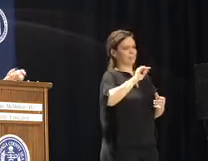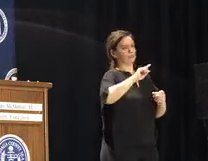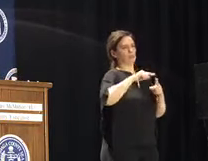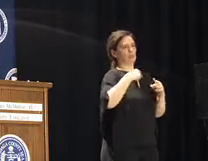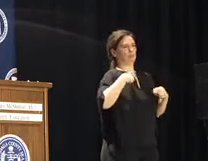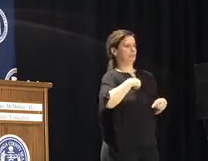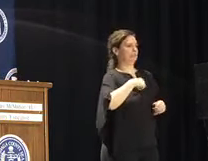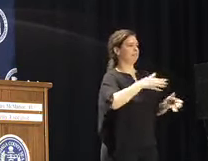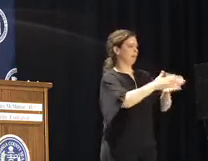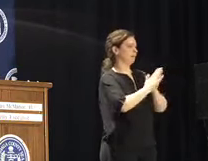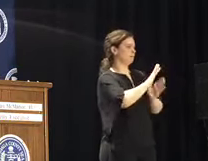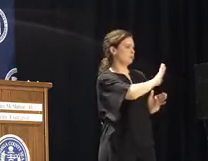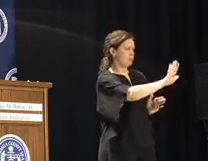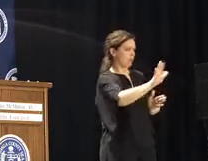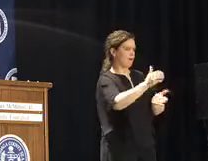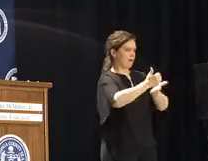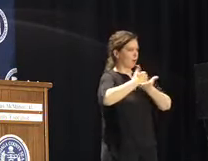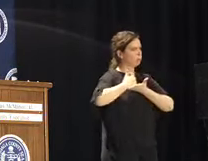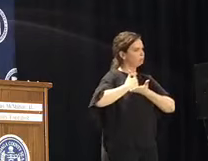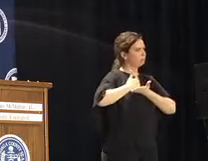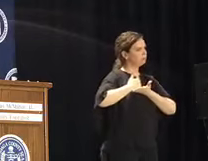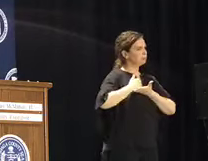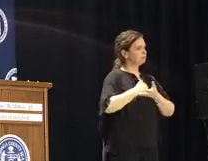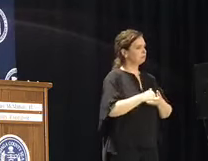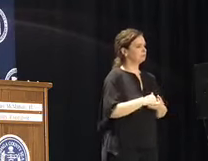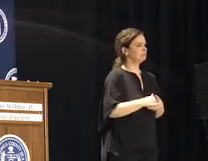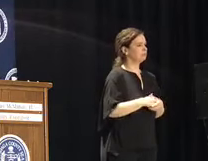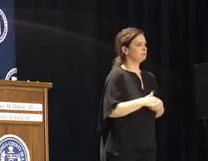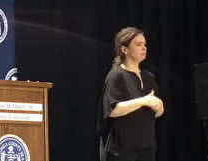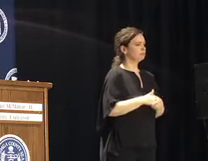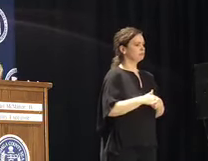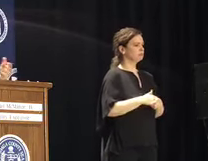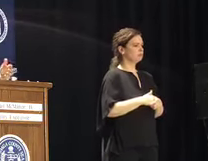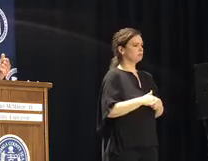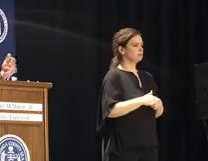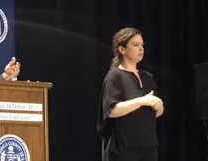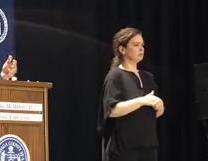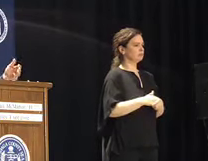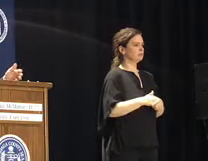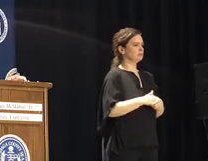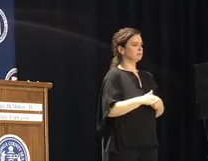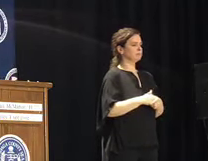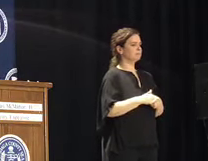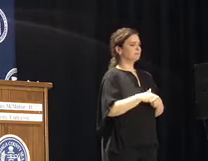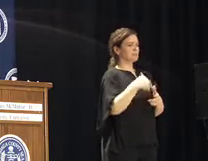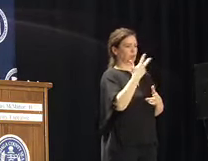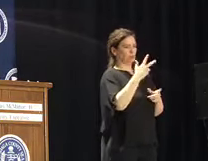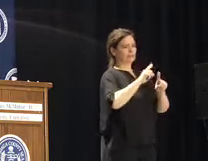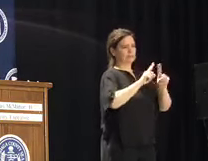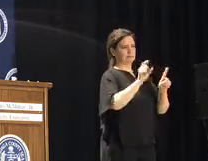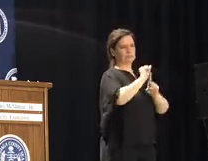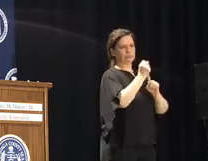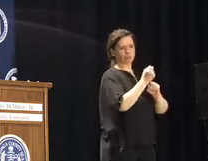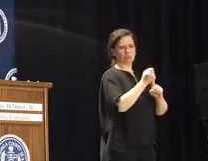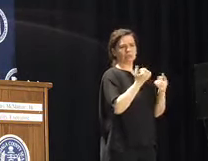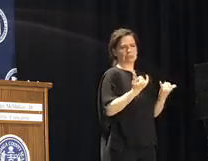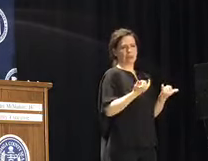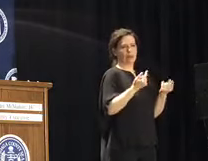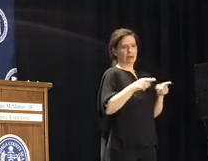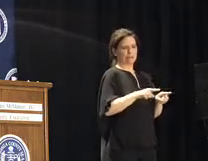where there are gaps. We talked about 3 different occasions where there was gaps in the investigation. We needed the public's